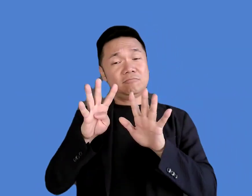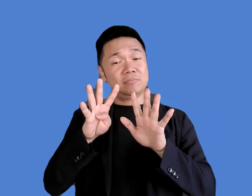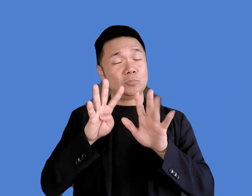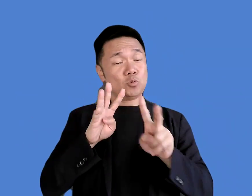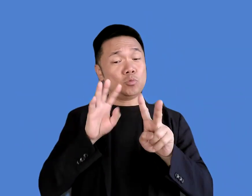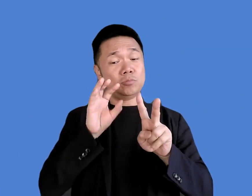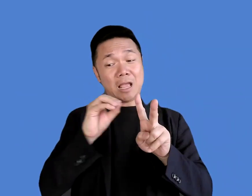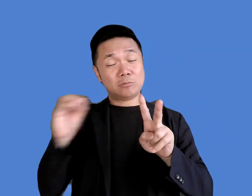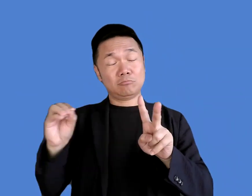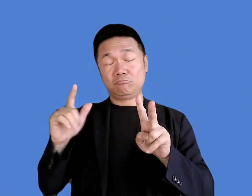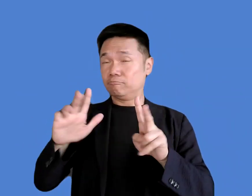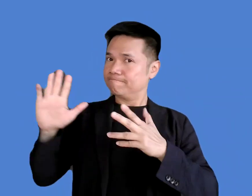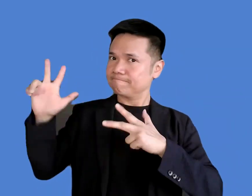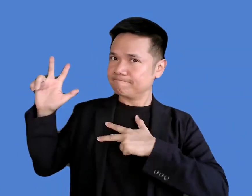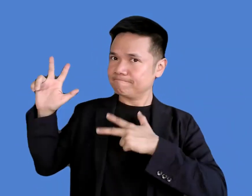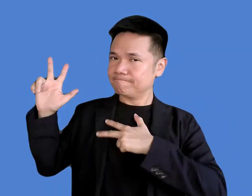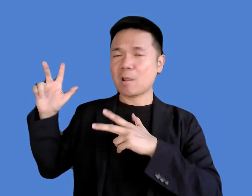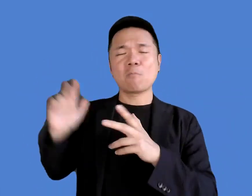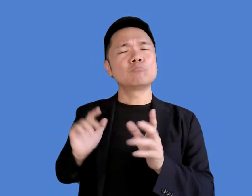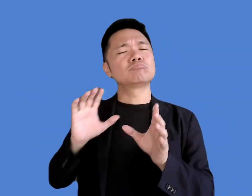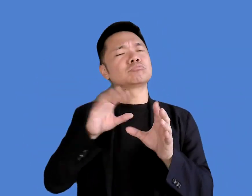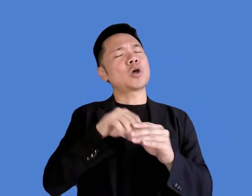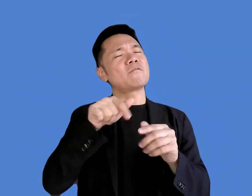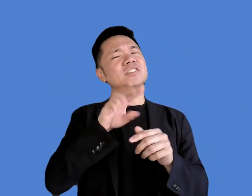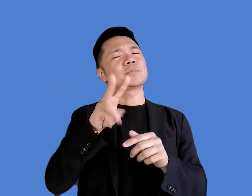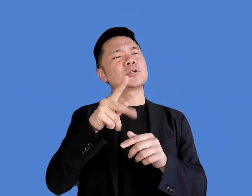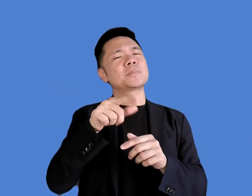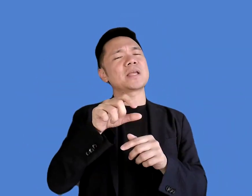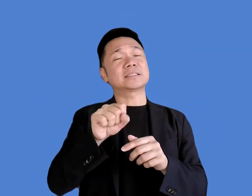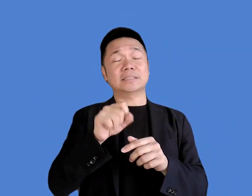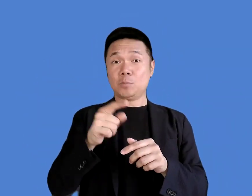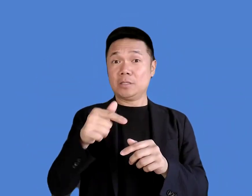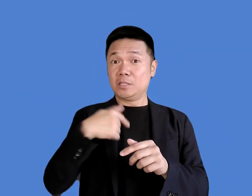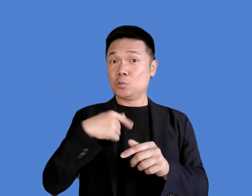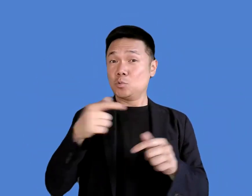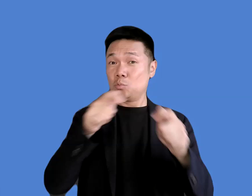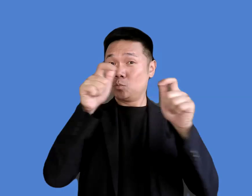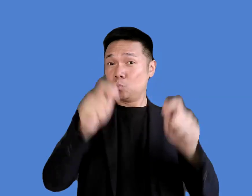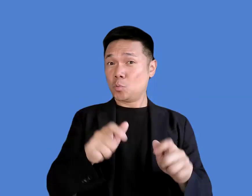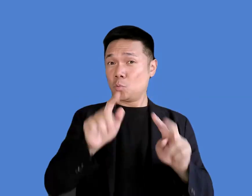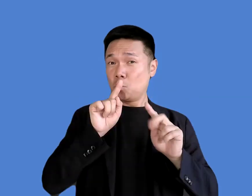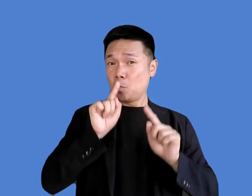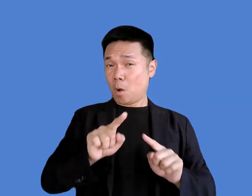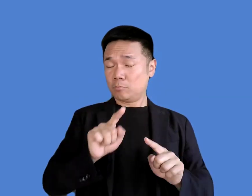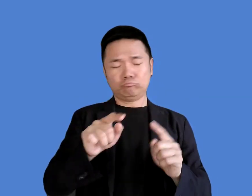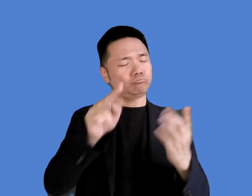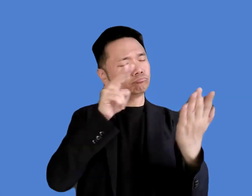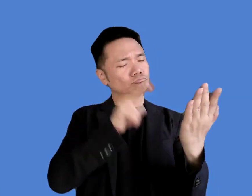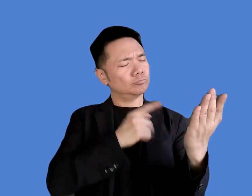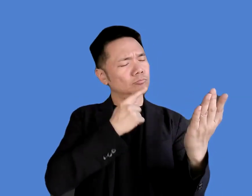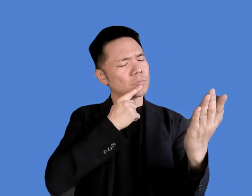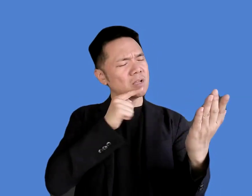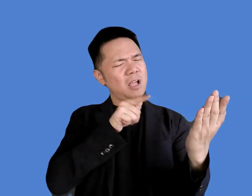from the private sector, but one of the trends in our trends report really found that despite this commitment, intentional